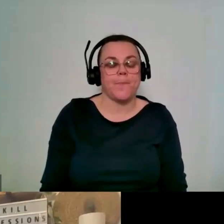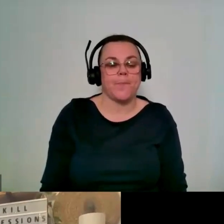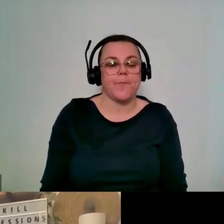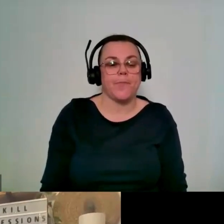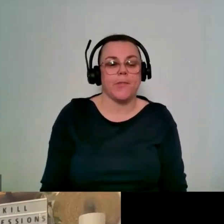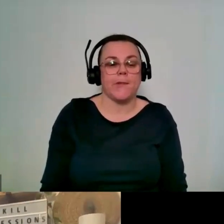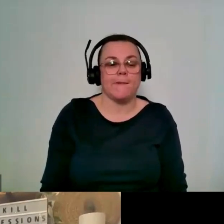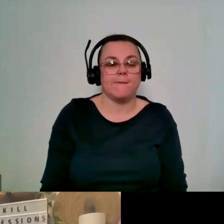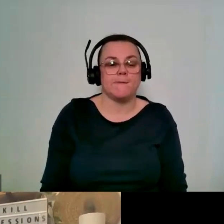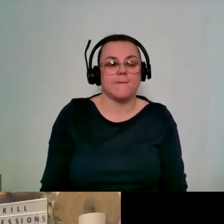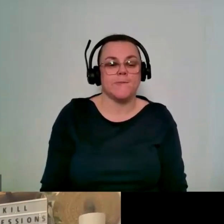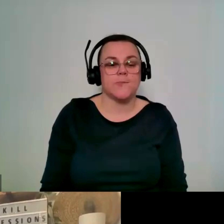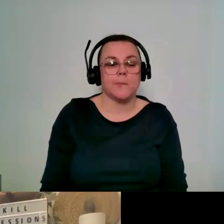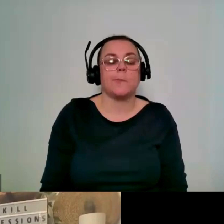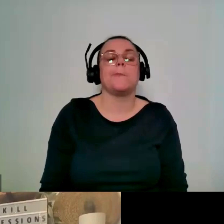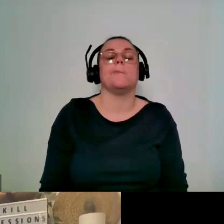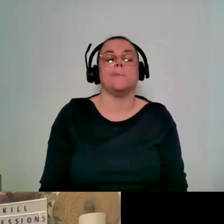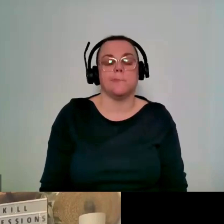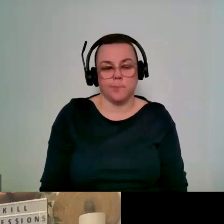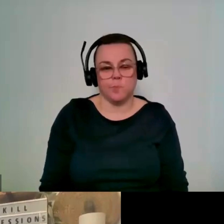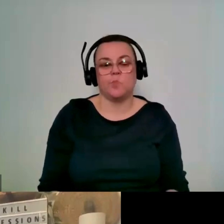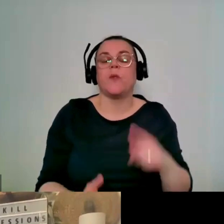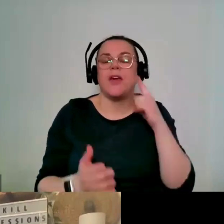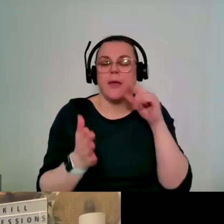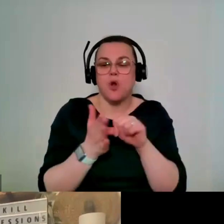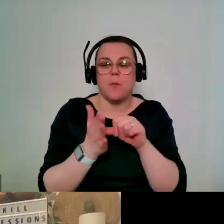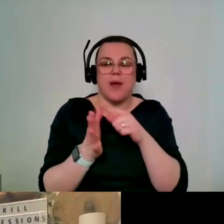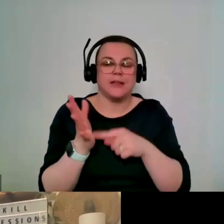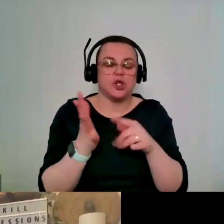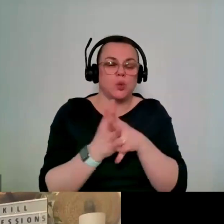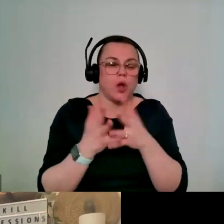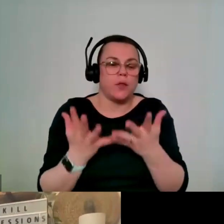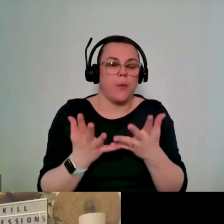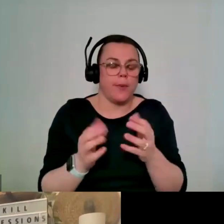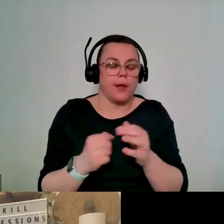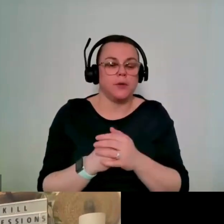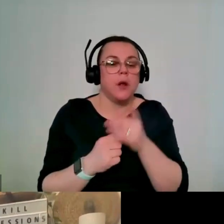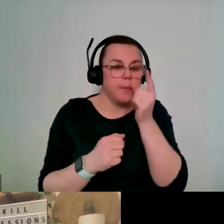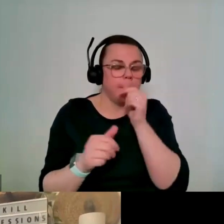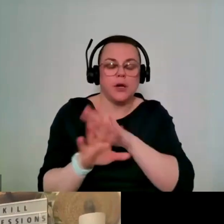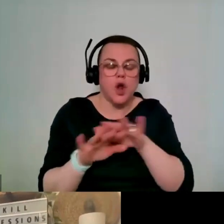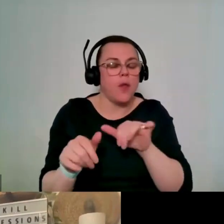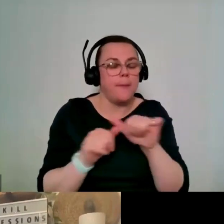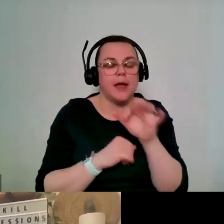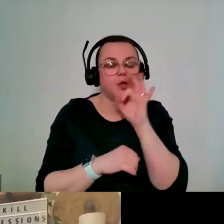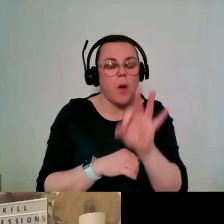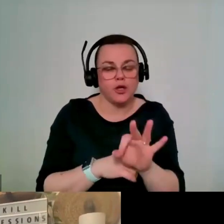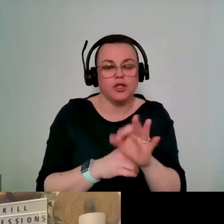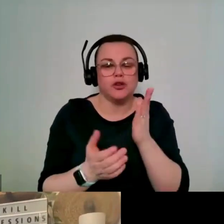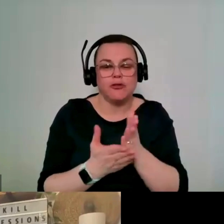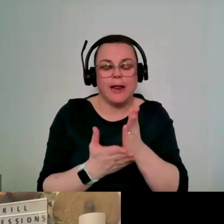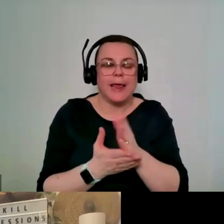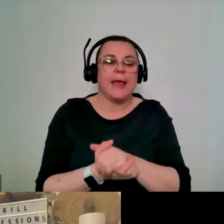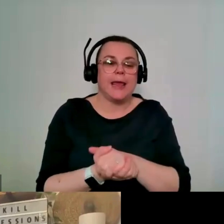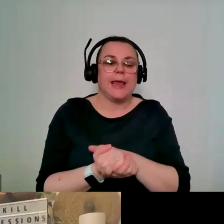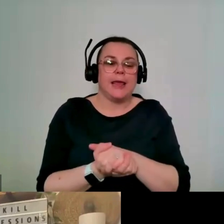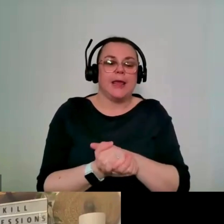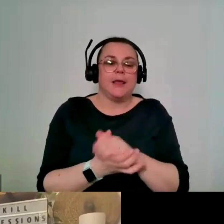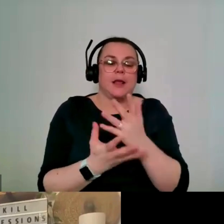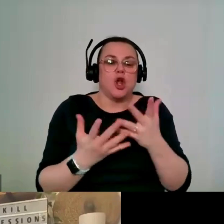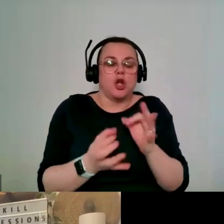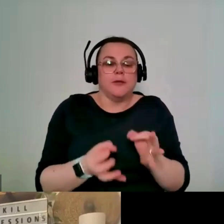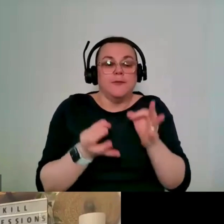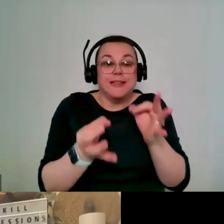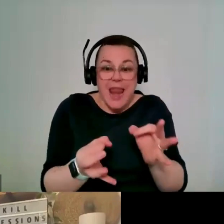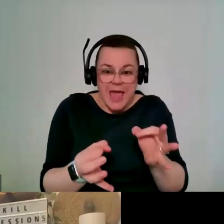Yeah, I think there's a problem with access to work at the moment, and it's probably not the best question. And there's been a lot of delays